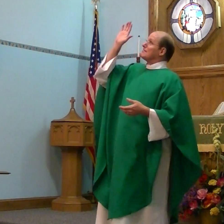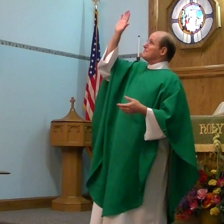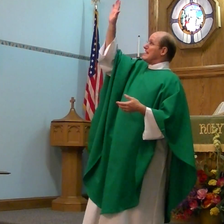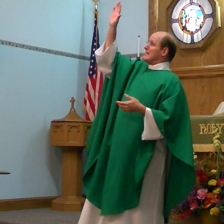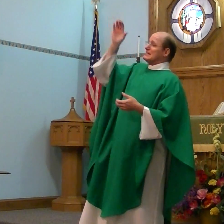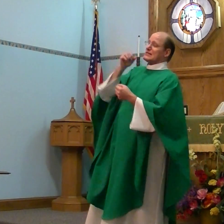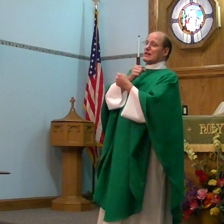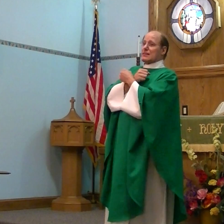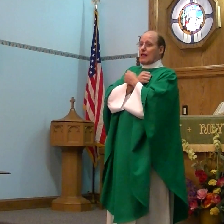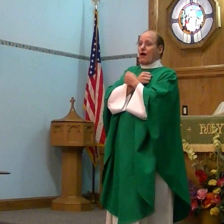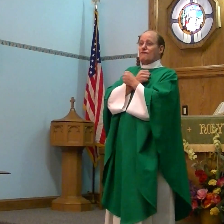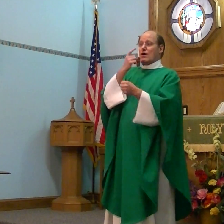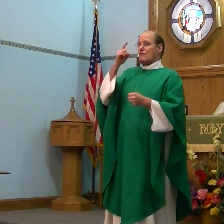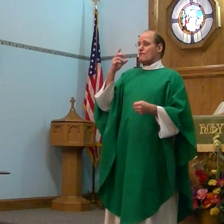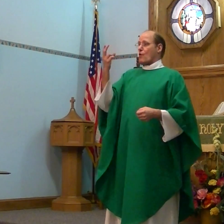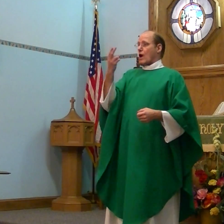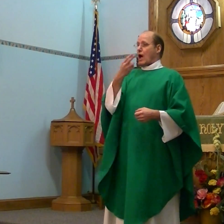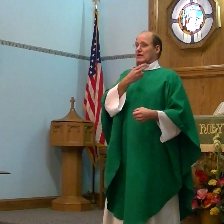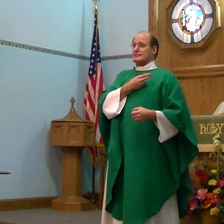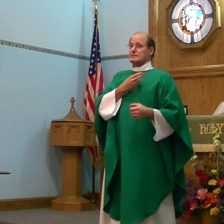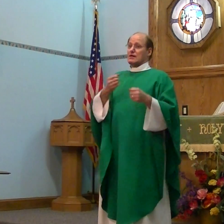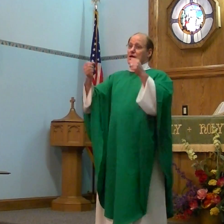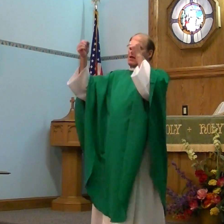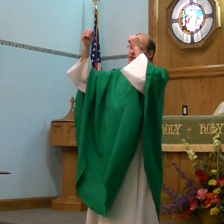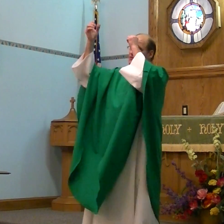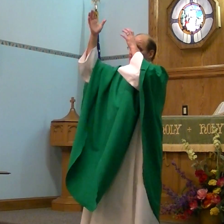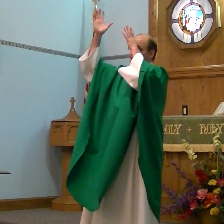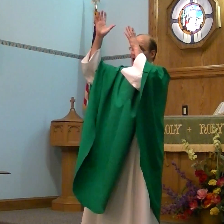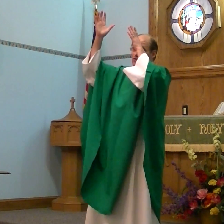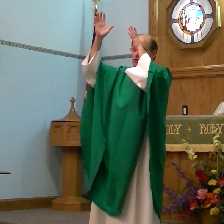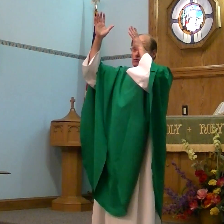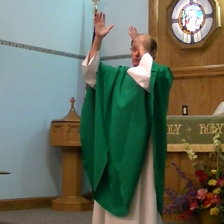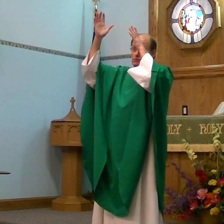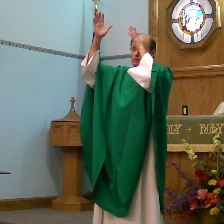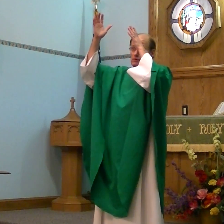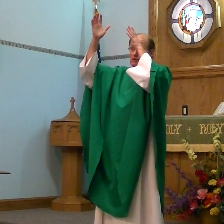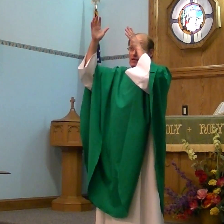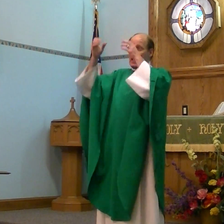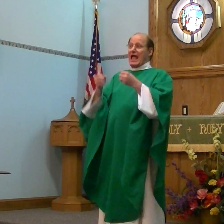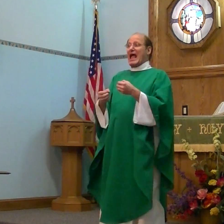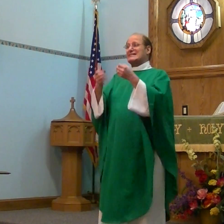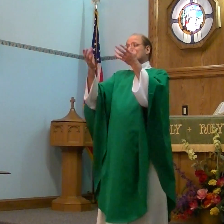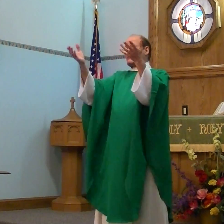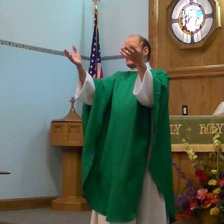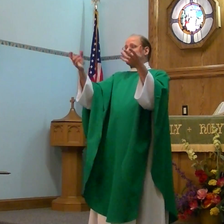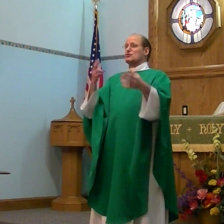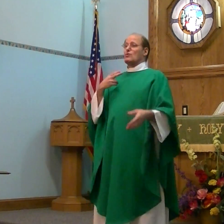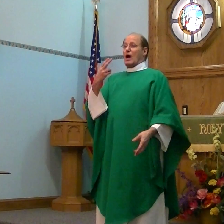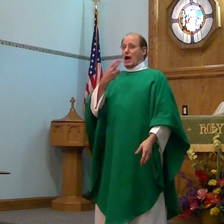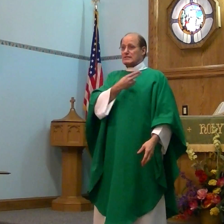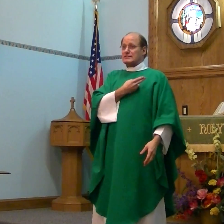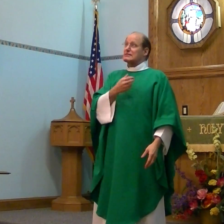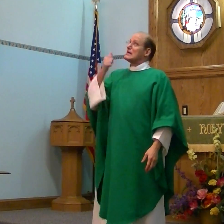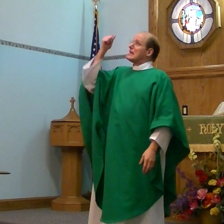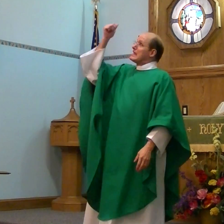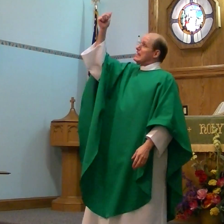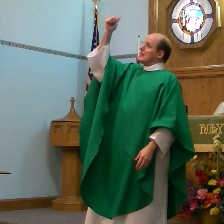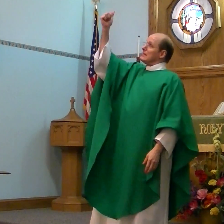his love for us, the Father has given to us his